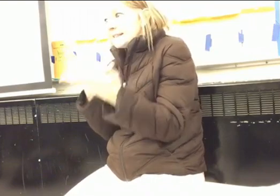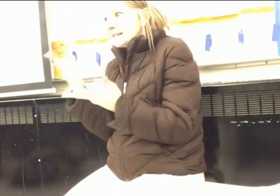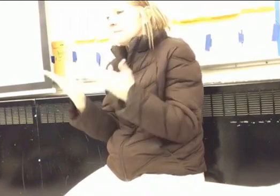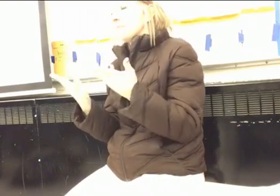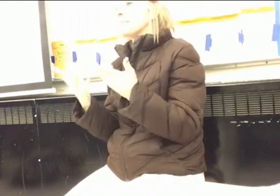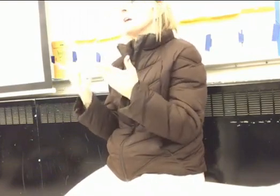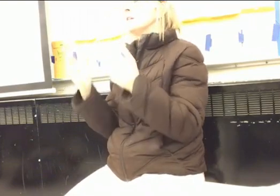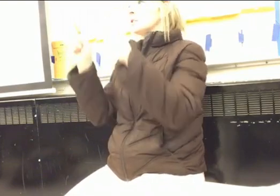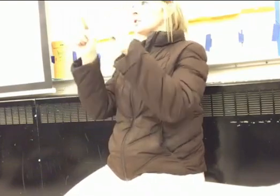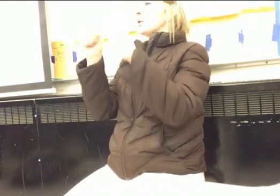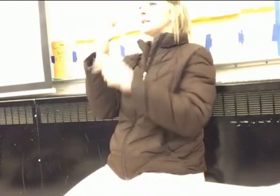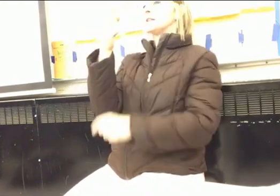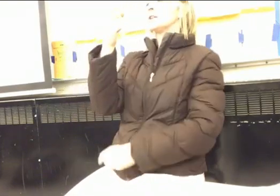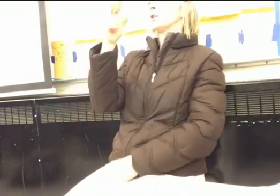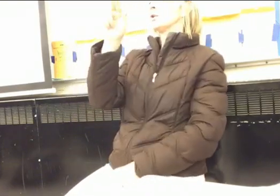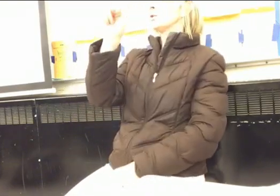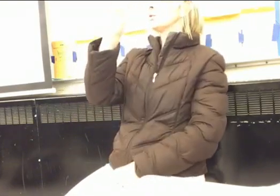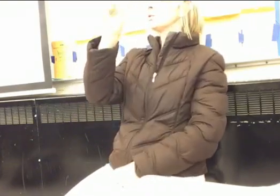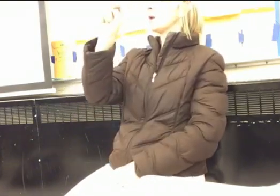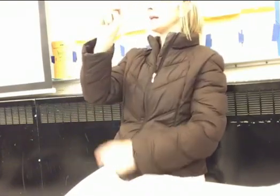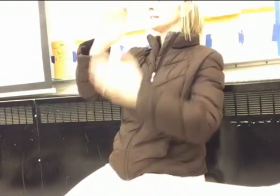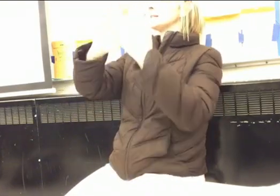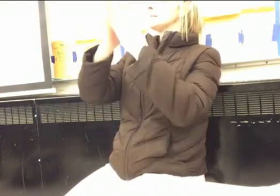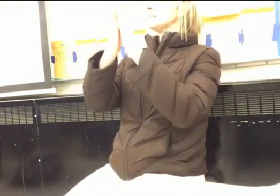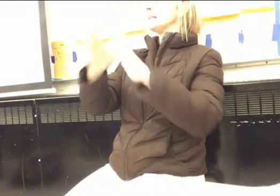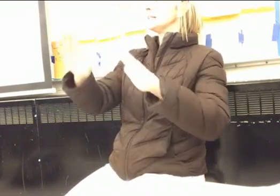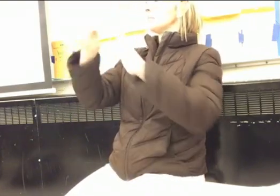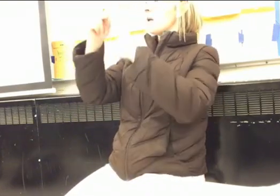from where it says grants peace policy,